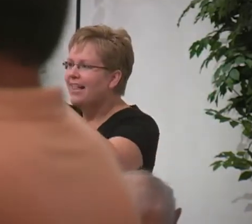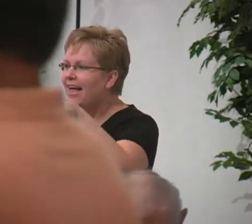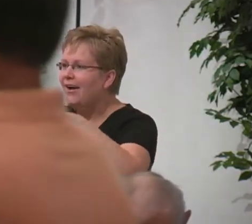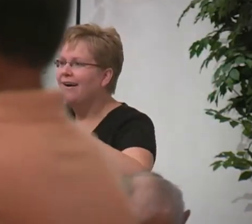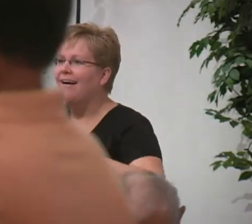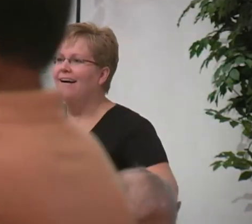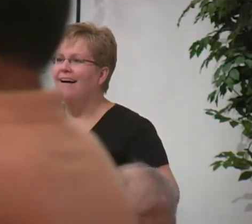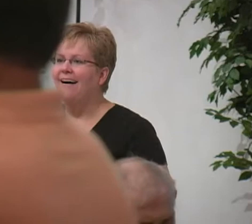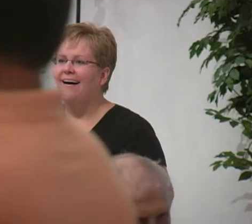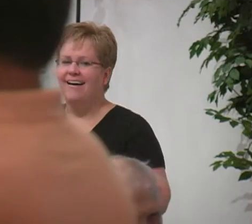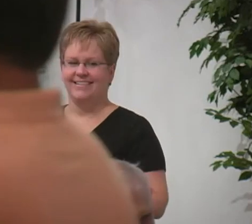That's awesome.